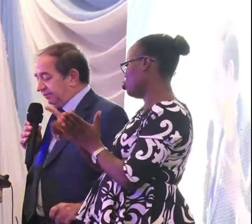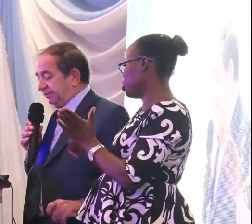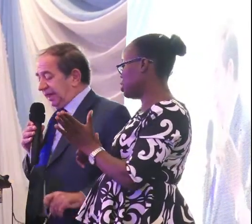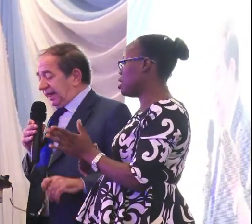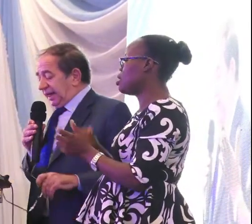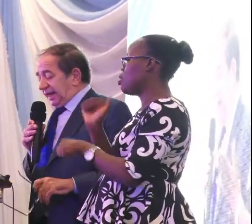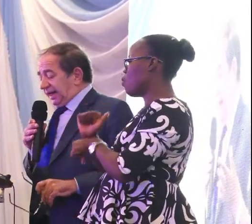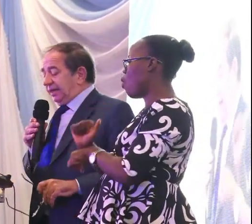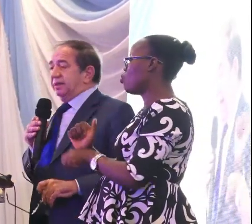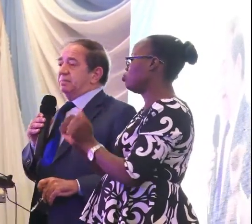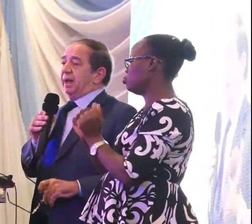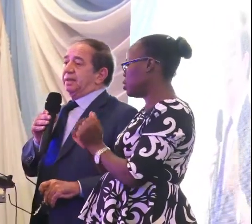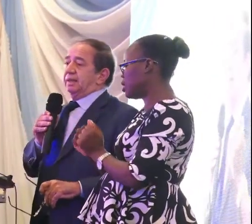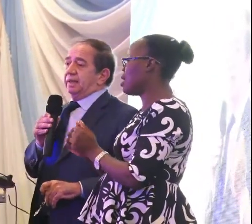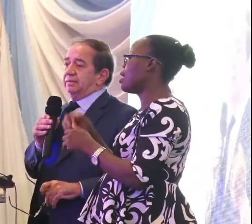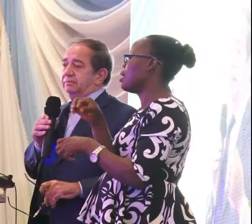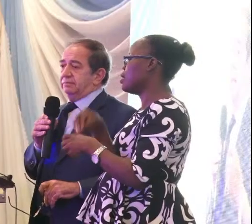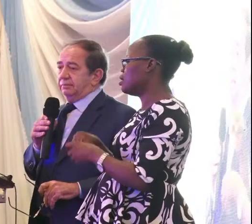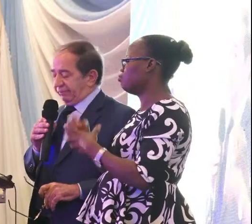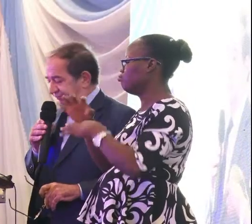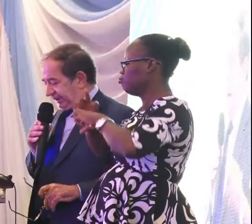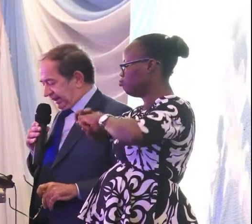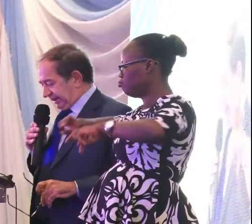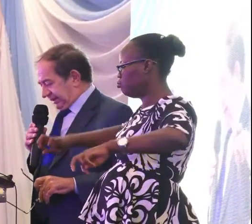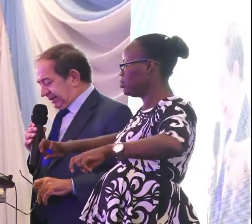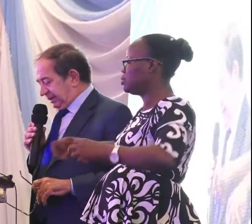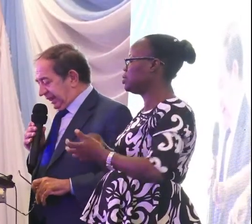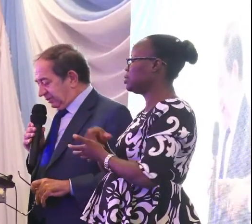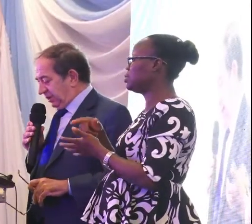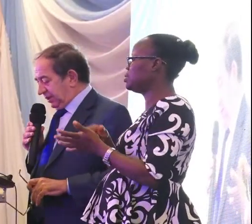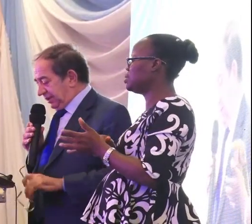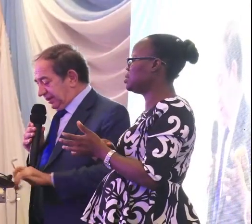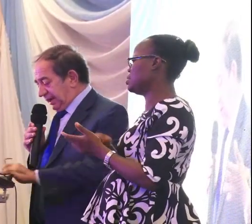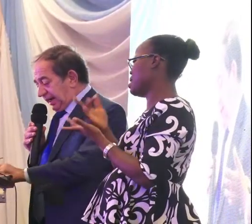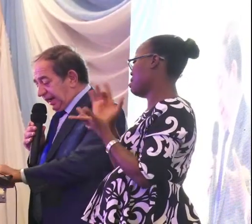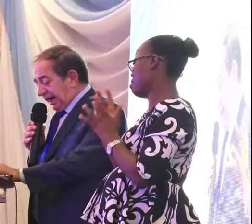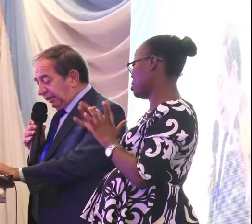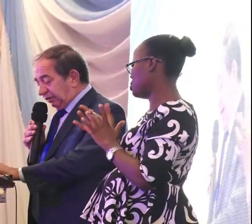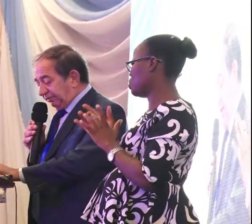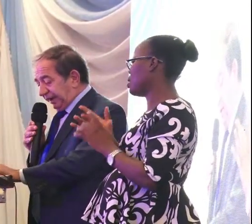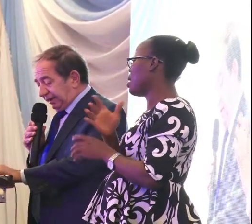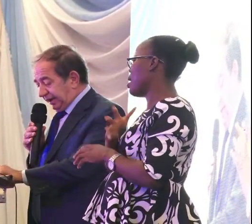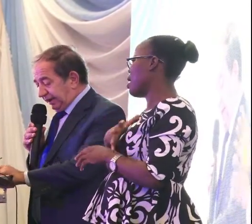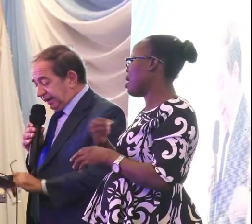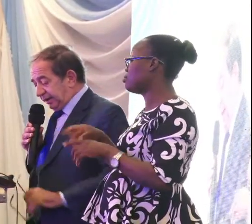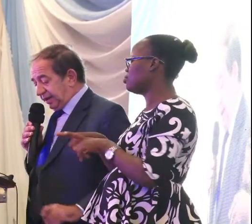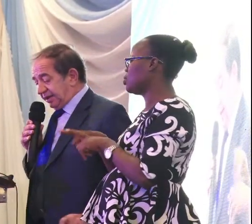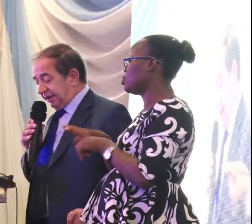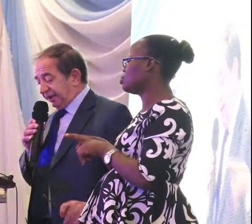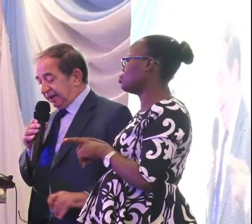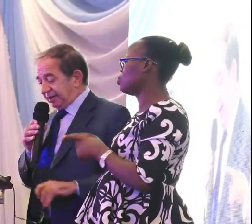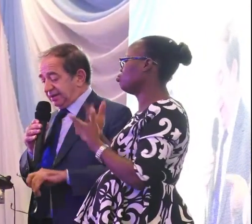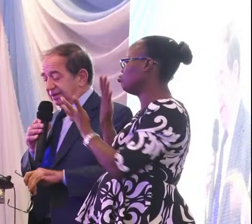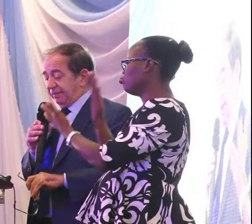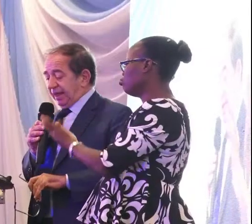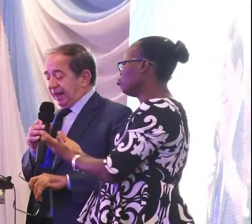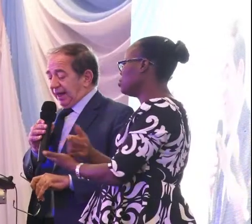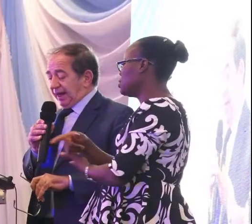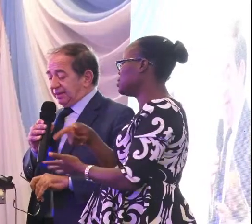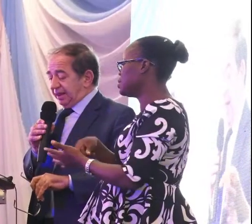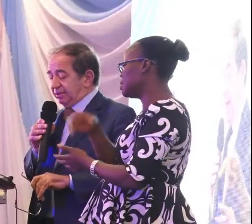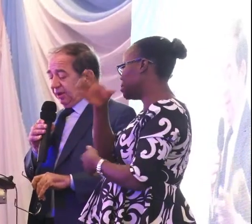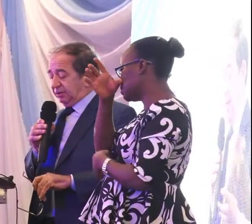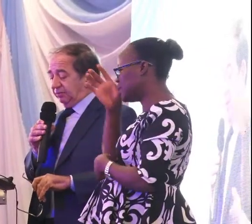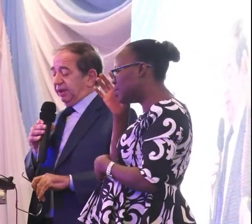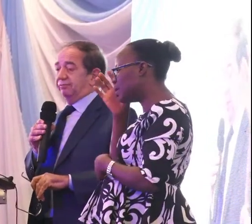together in dismantling mafia's networks and convicting these criminals